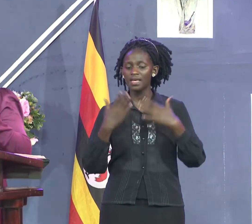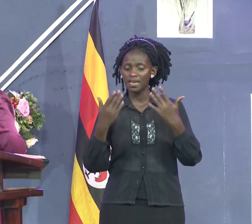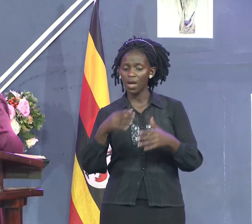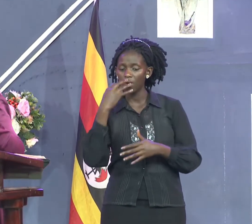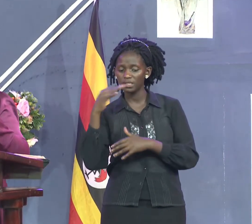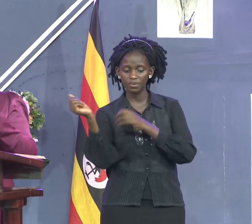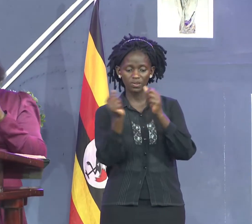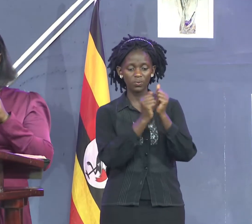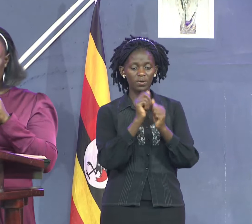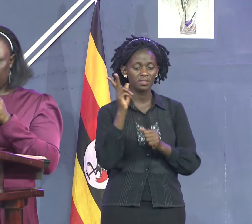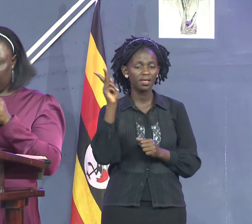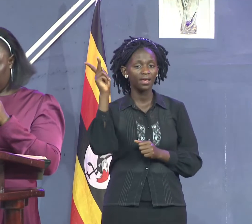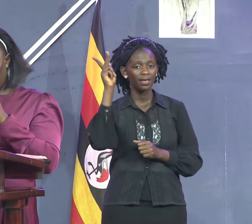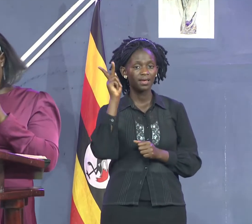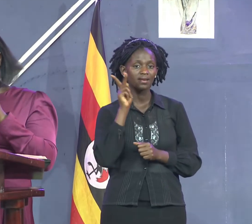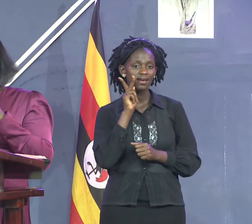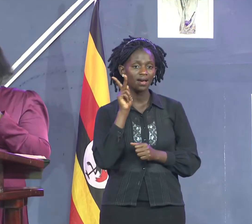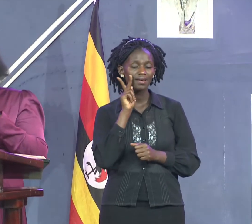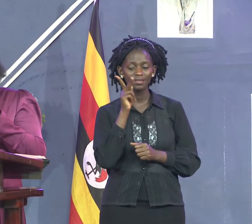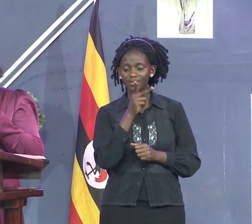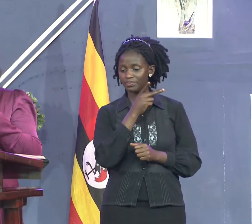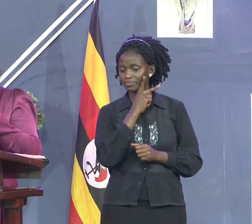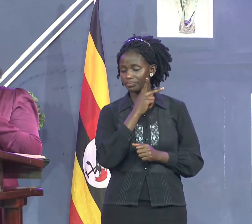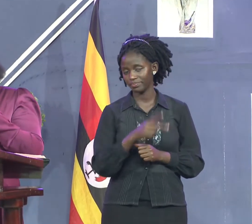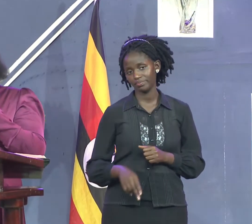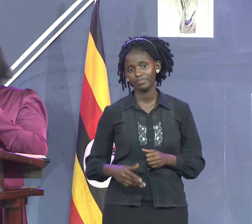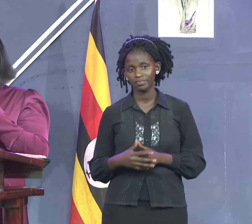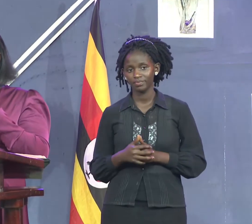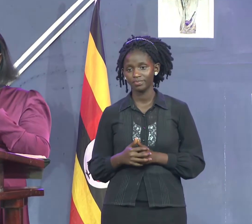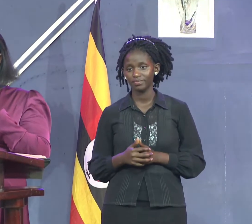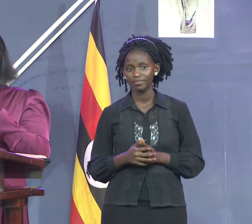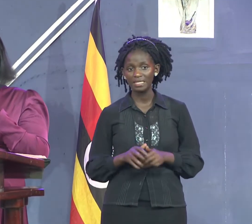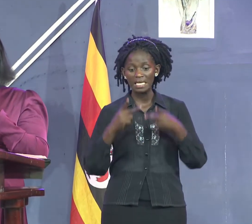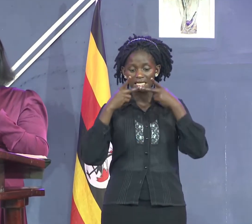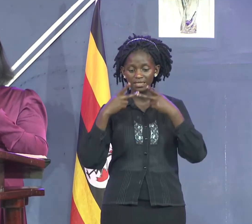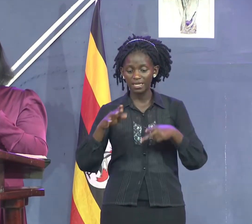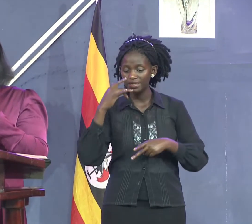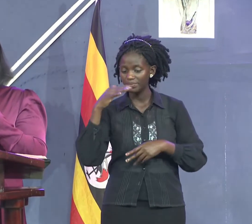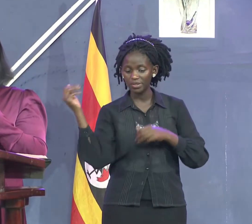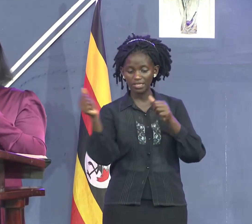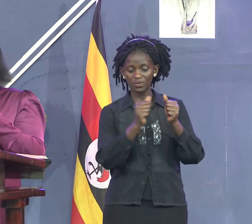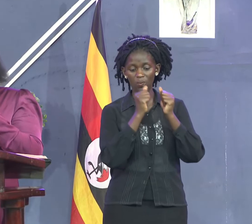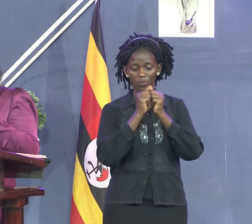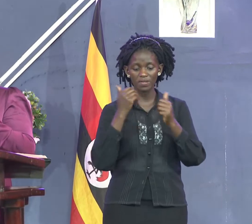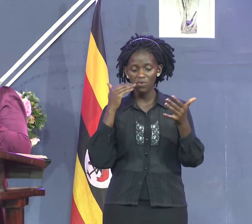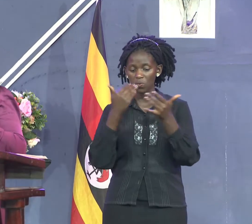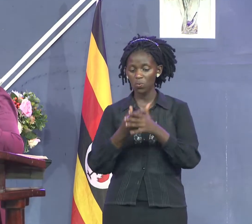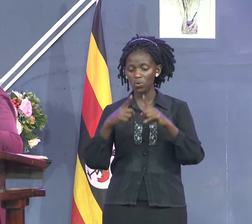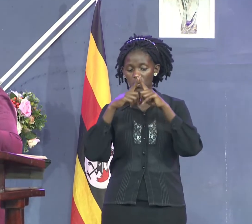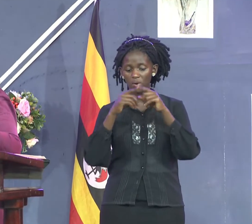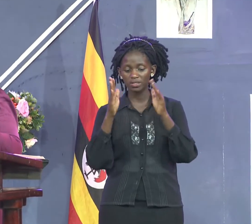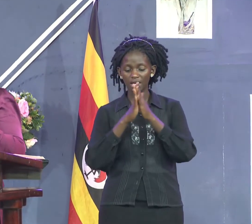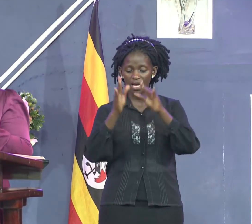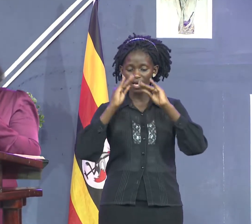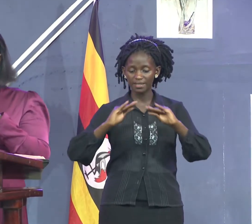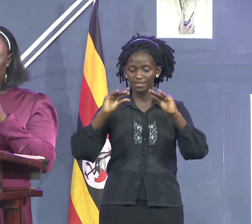kindness. The other version talks about a chisa. She opens her mouth with wisdom, and teaching